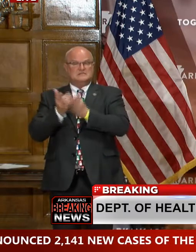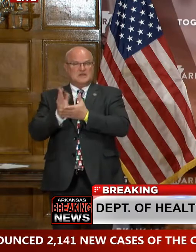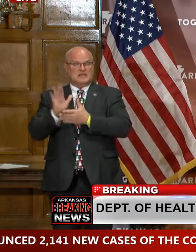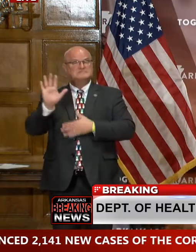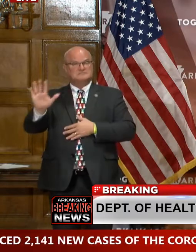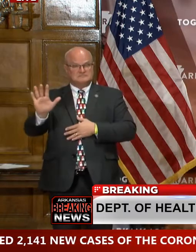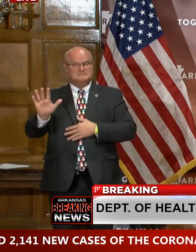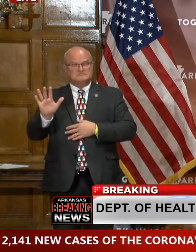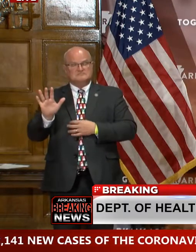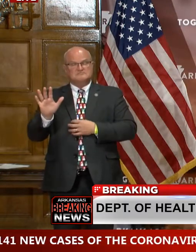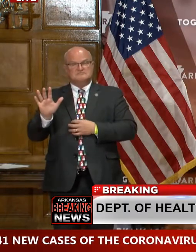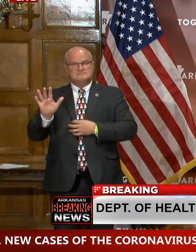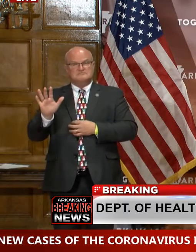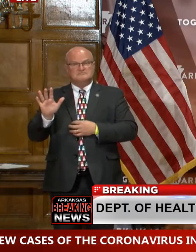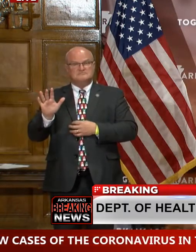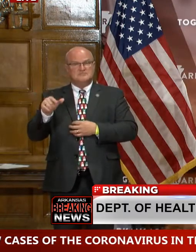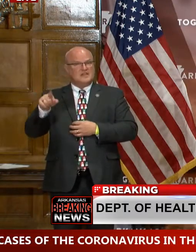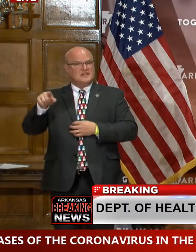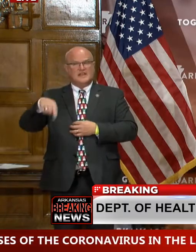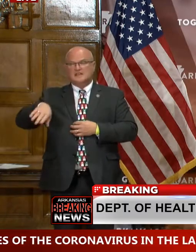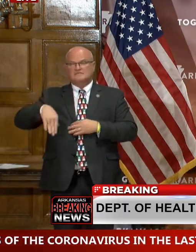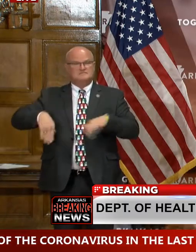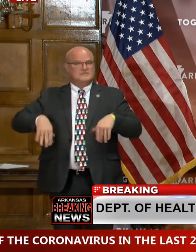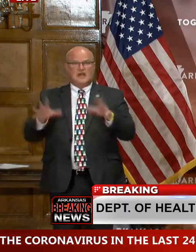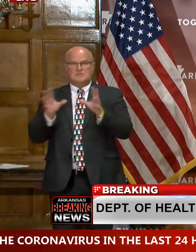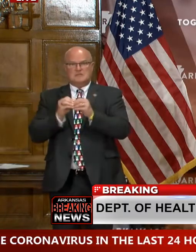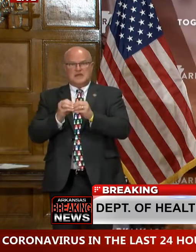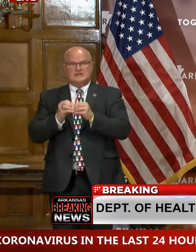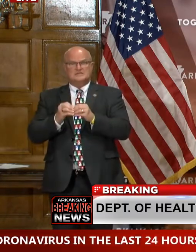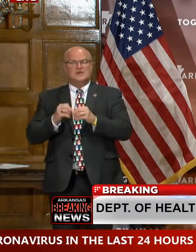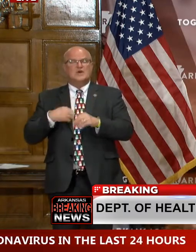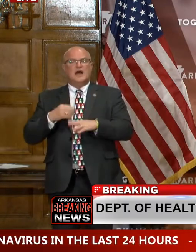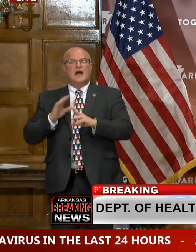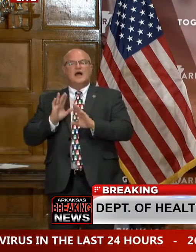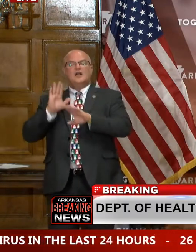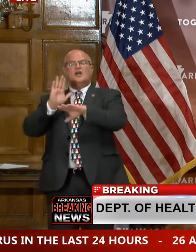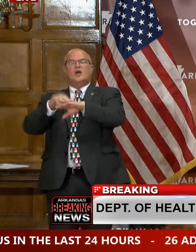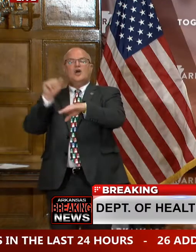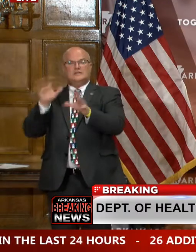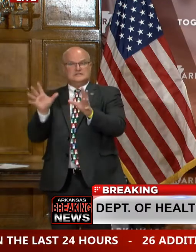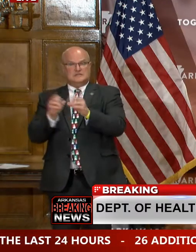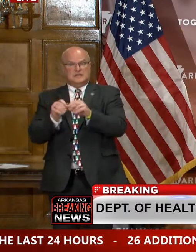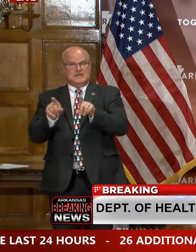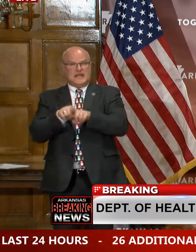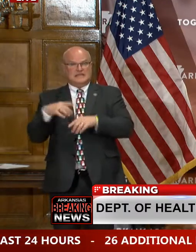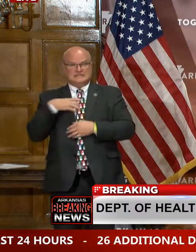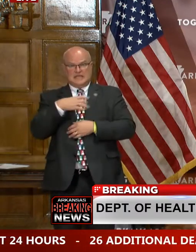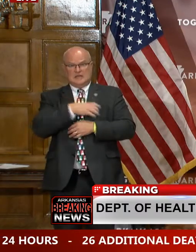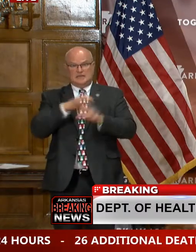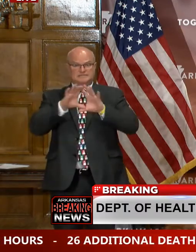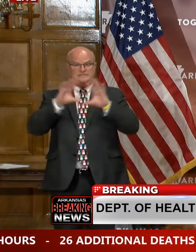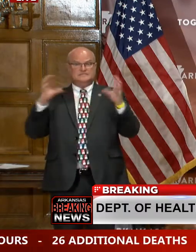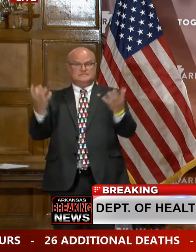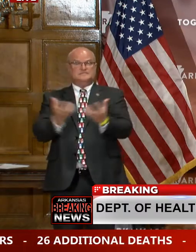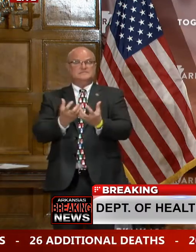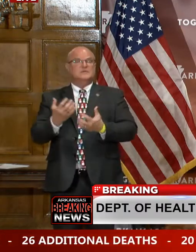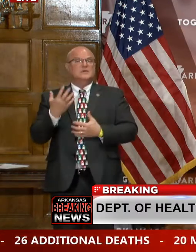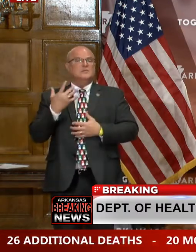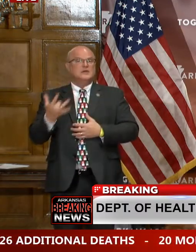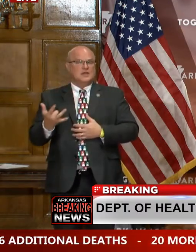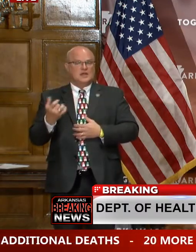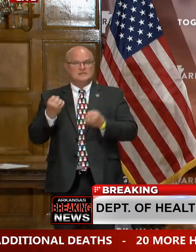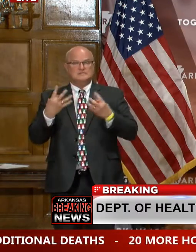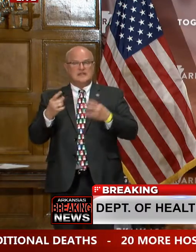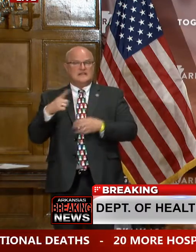They have not met, and so I called upon them to meet as a committee of the whole because a number